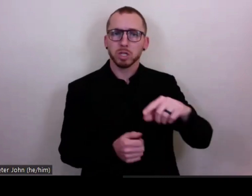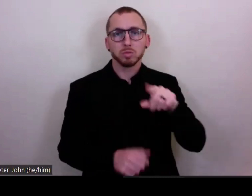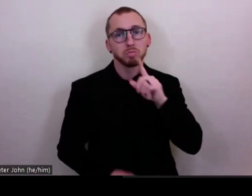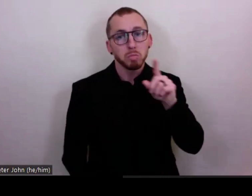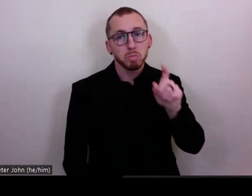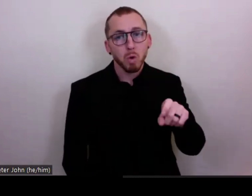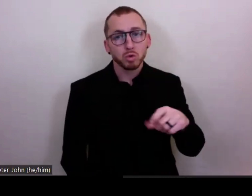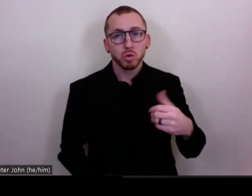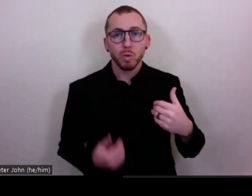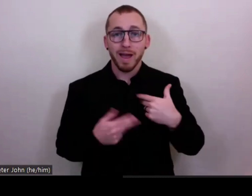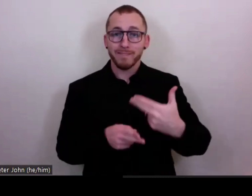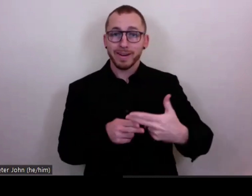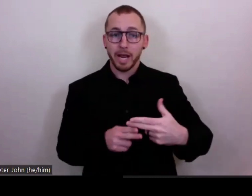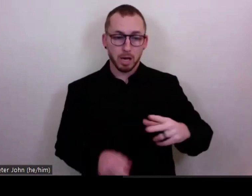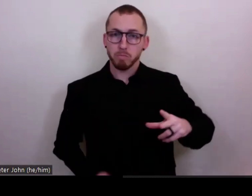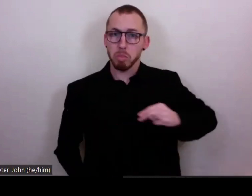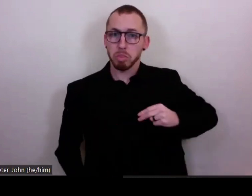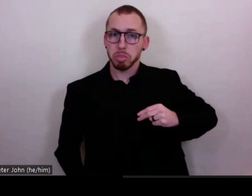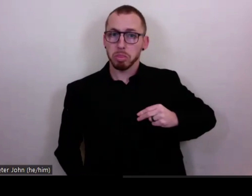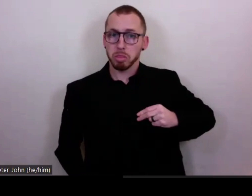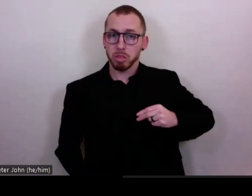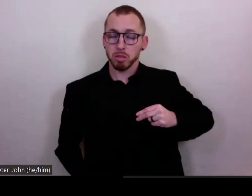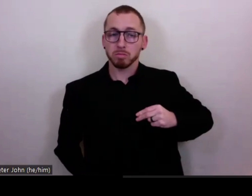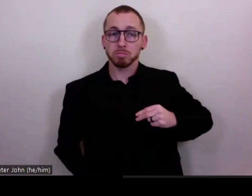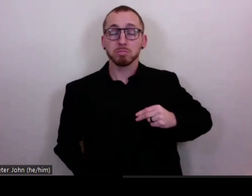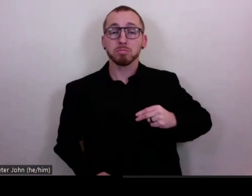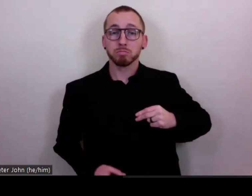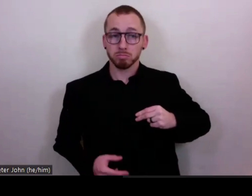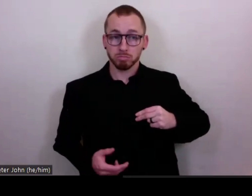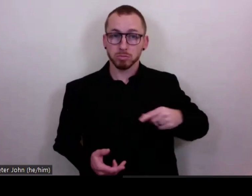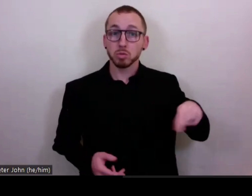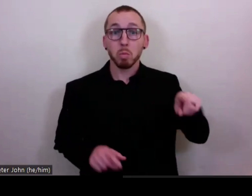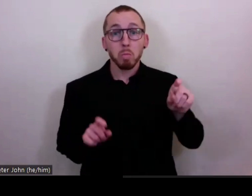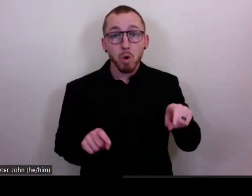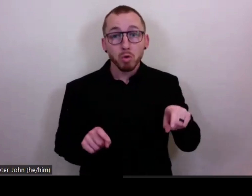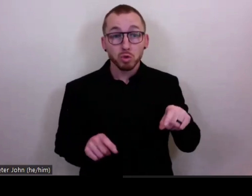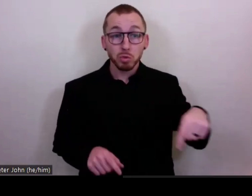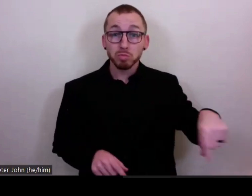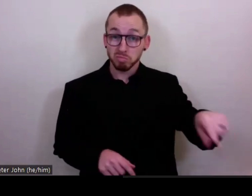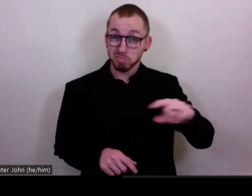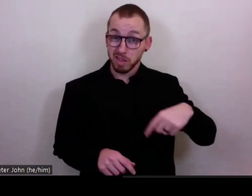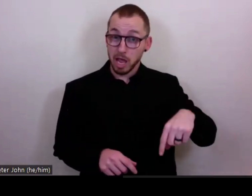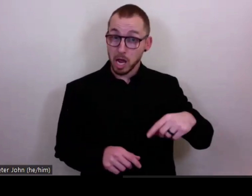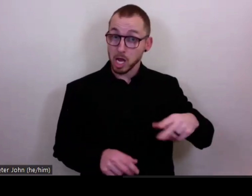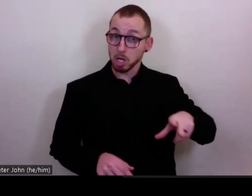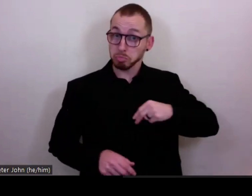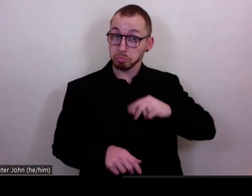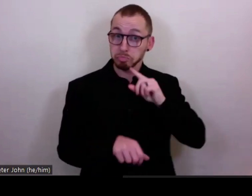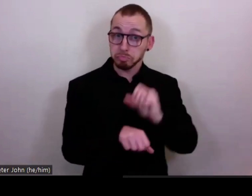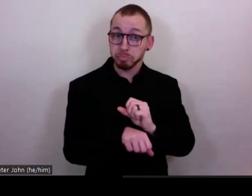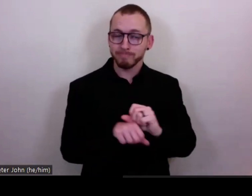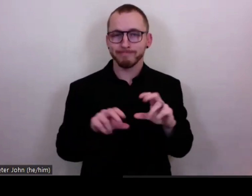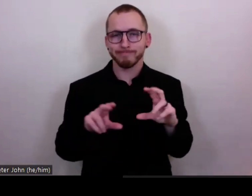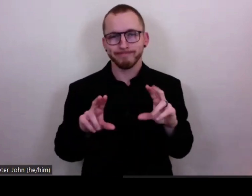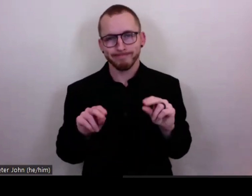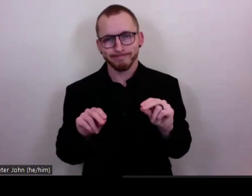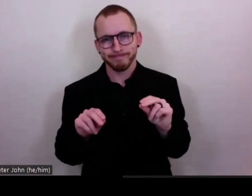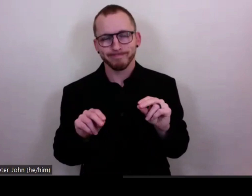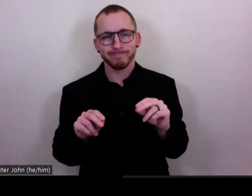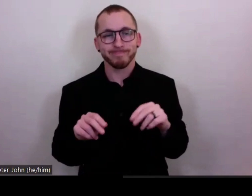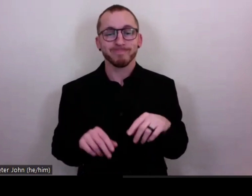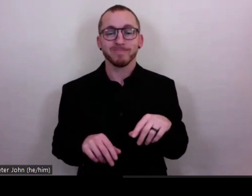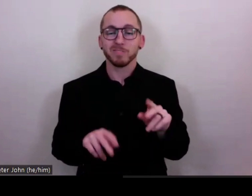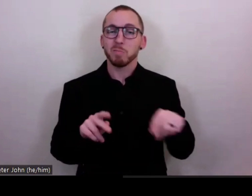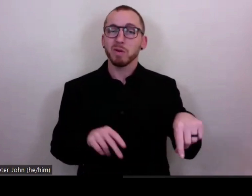Well, if they have their name tag on, you're going to know who they are. And now you can report them so they don't wear their name tags. People don't even